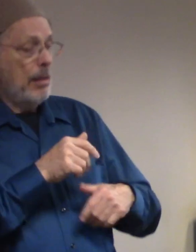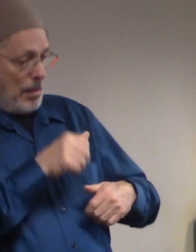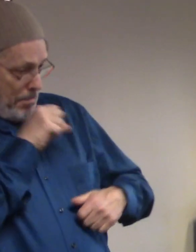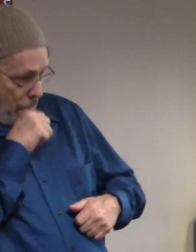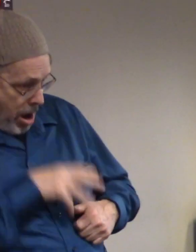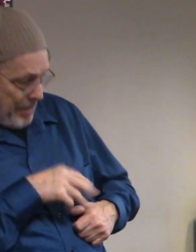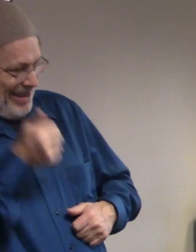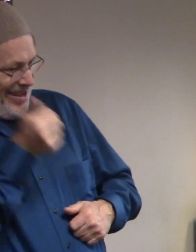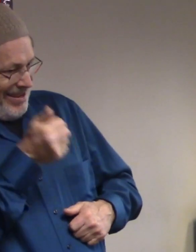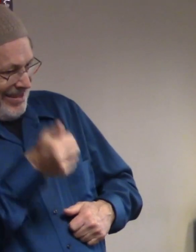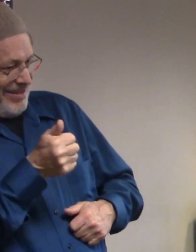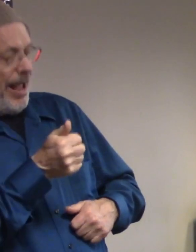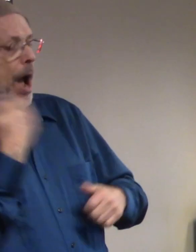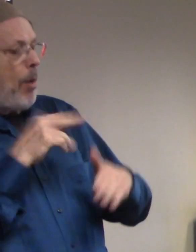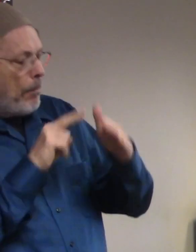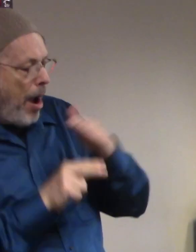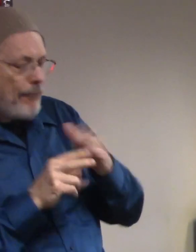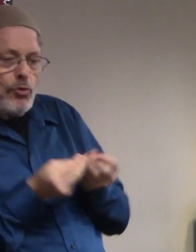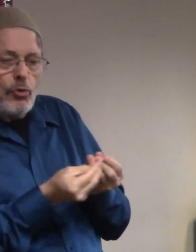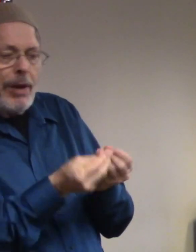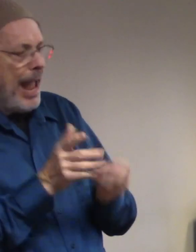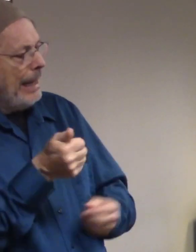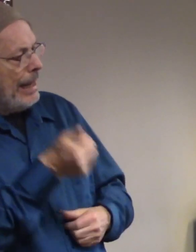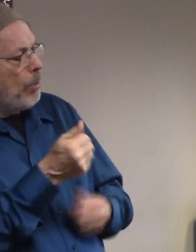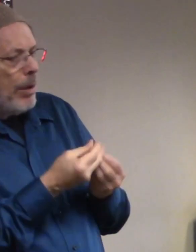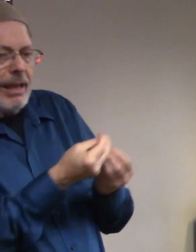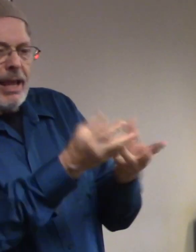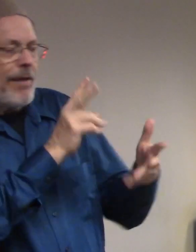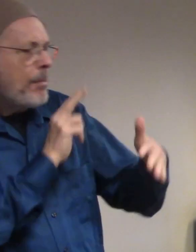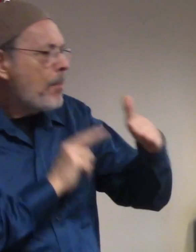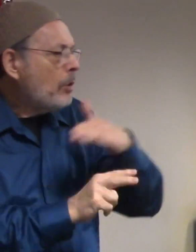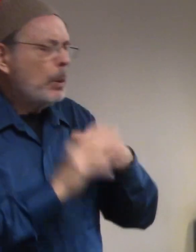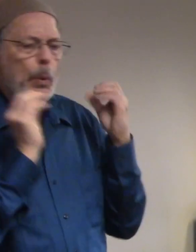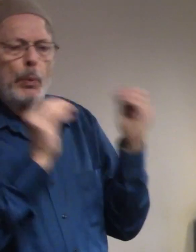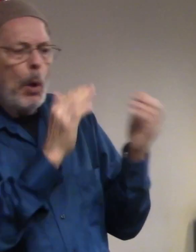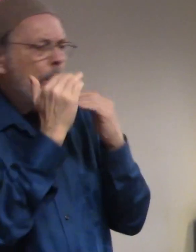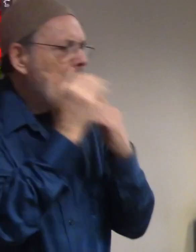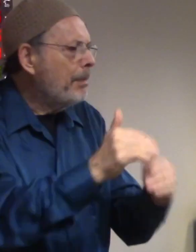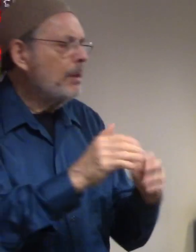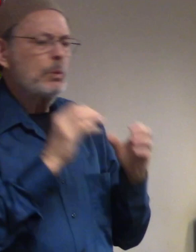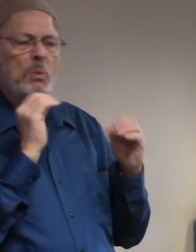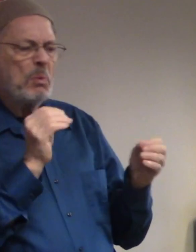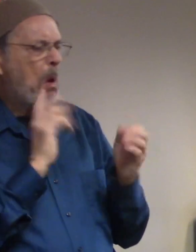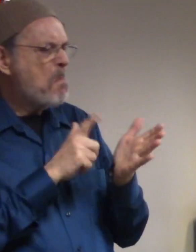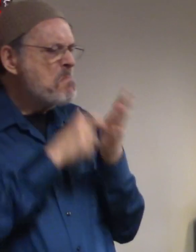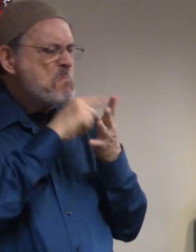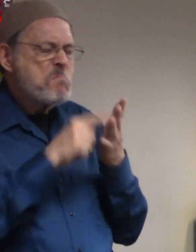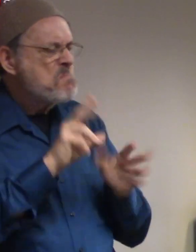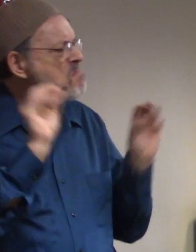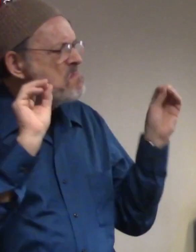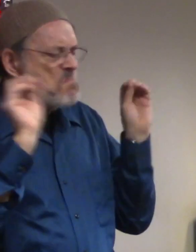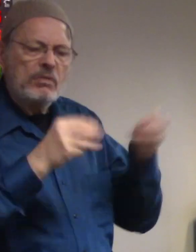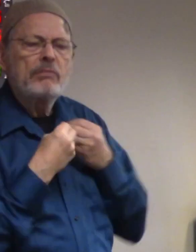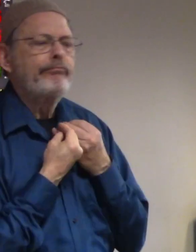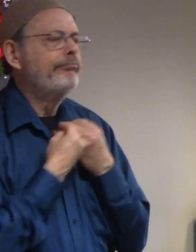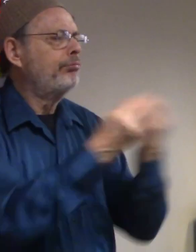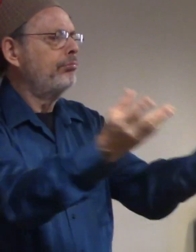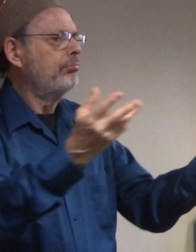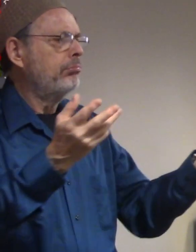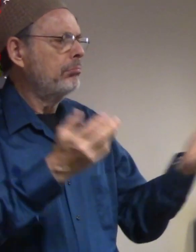merciful love, a loving love. It's a love that he loves you without any condition, the Rasul sallallahu ta'ala alayhi wa sallam.